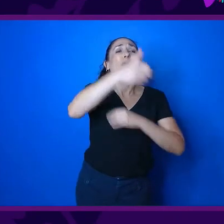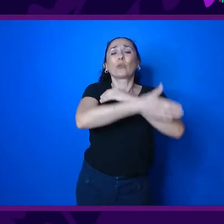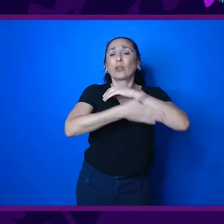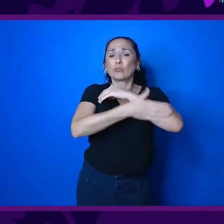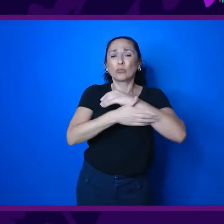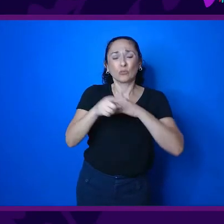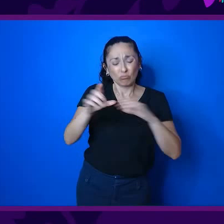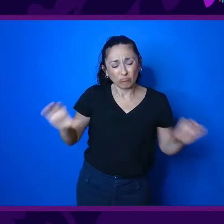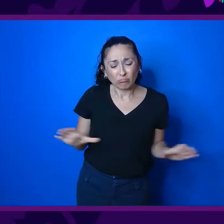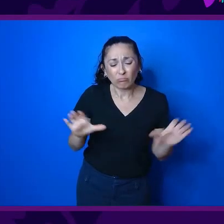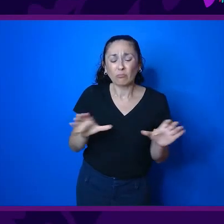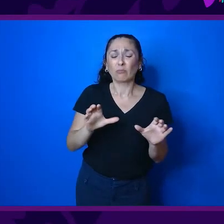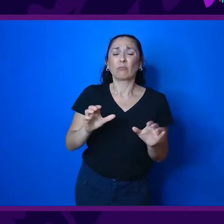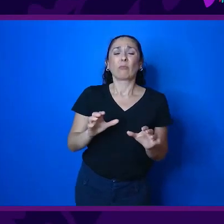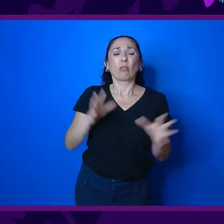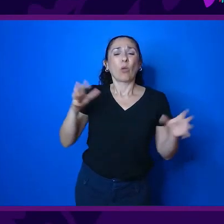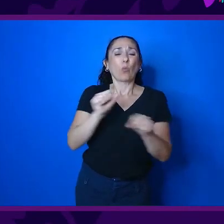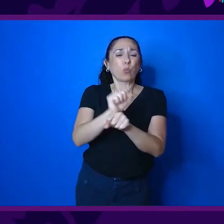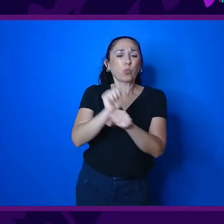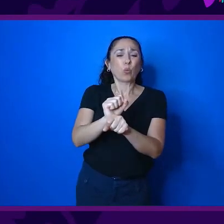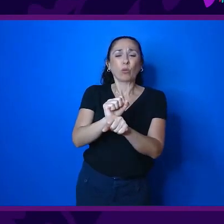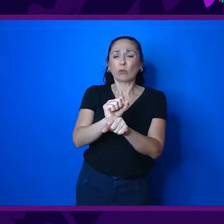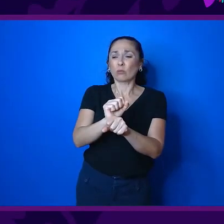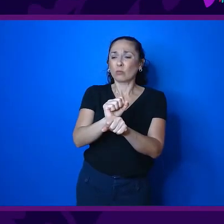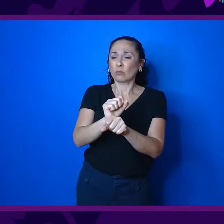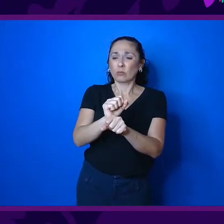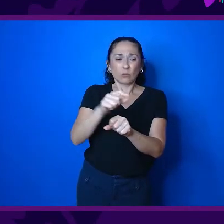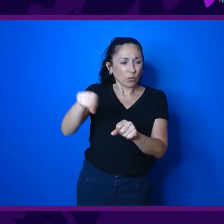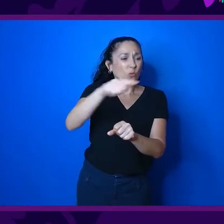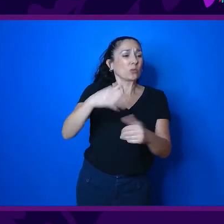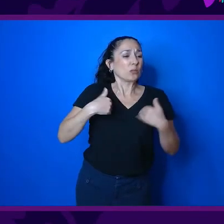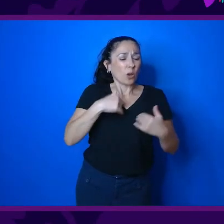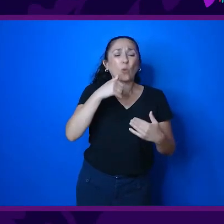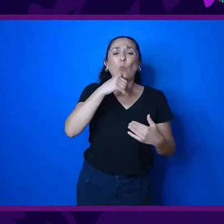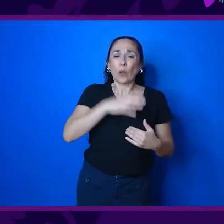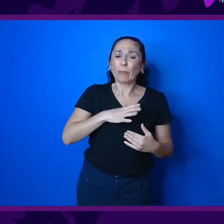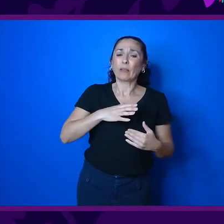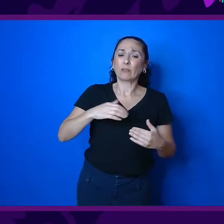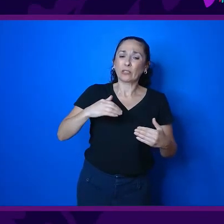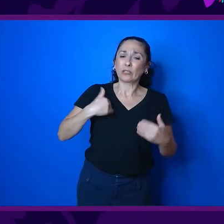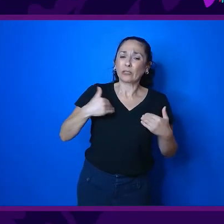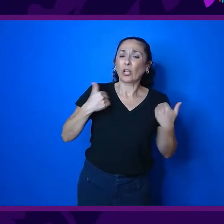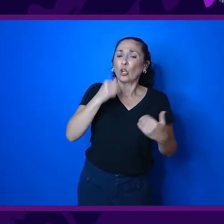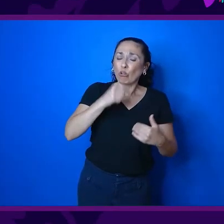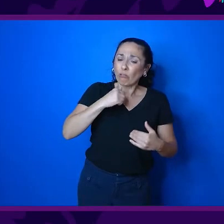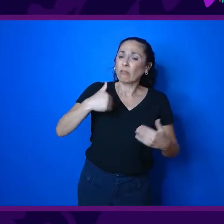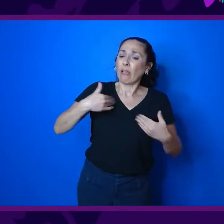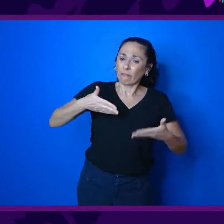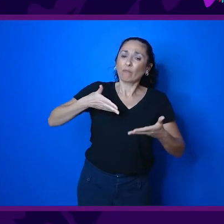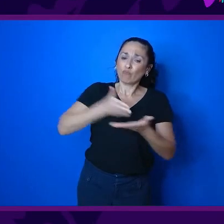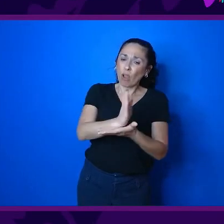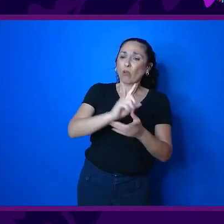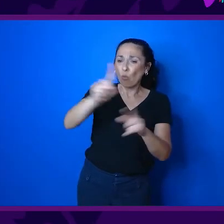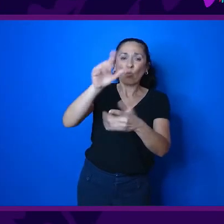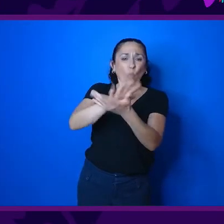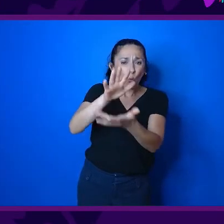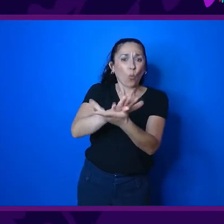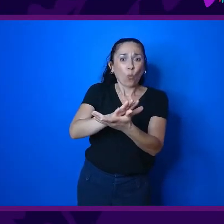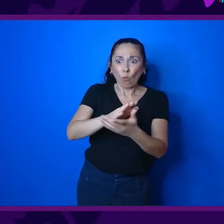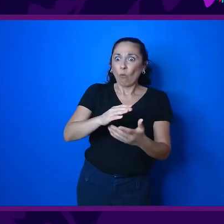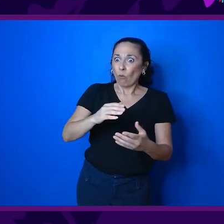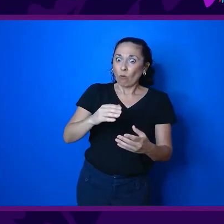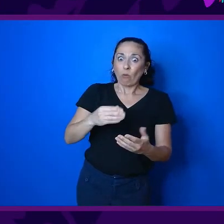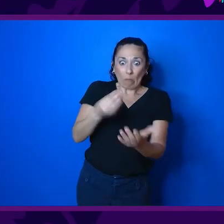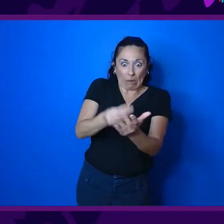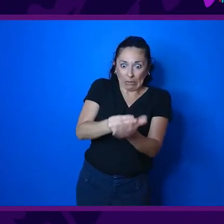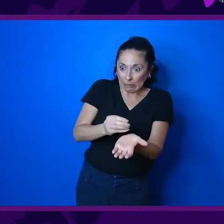young women in other countries have a chance to be able to go to school, and you're supporting them not only morally, but also financially. And